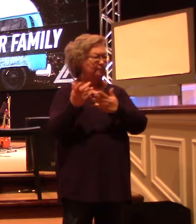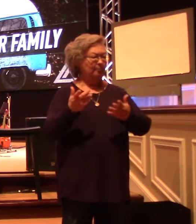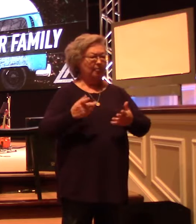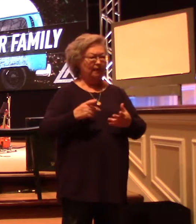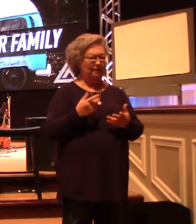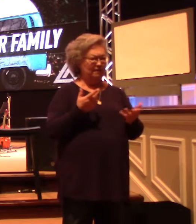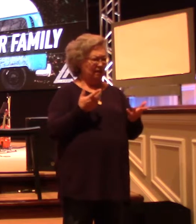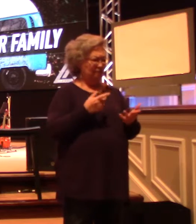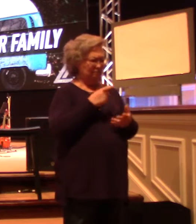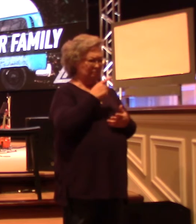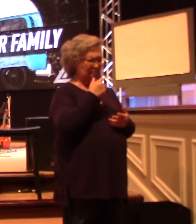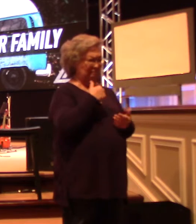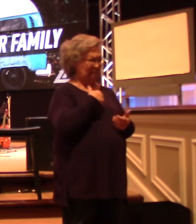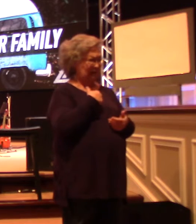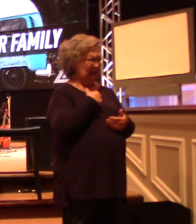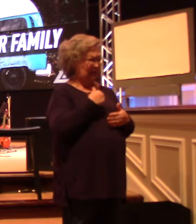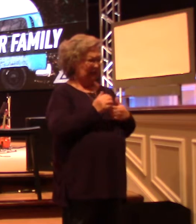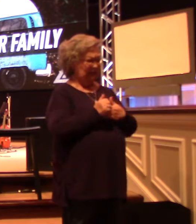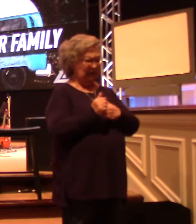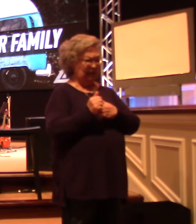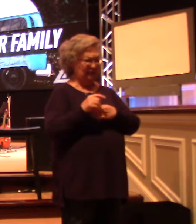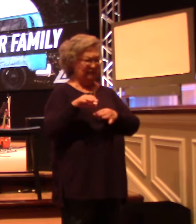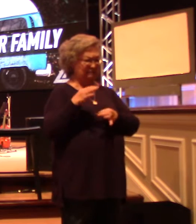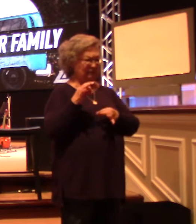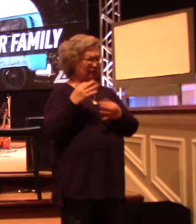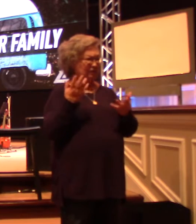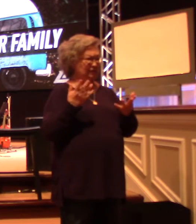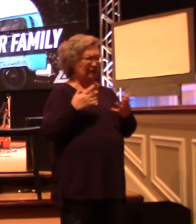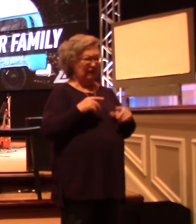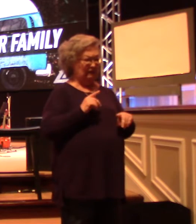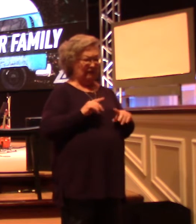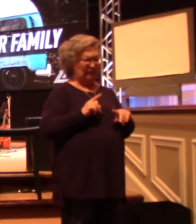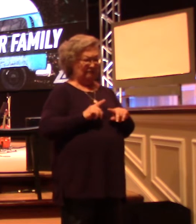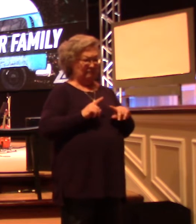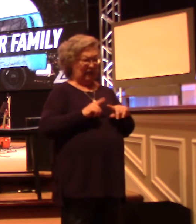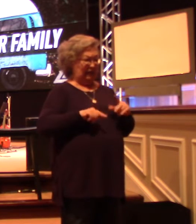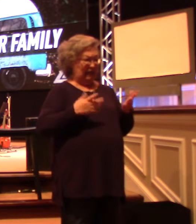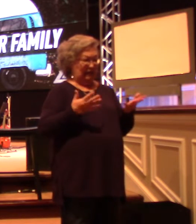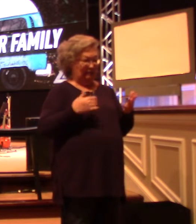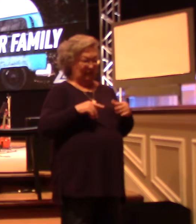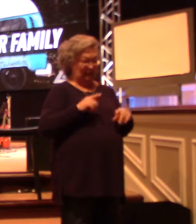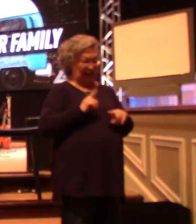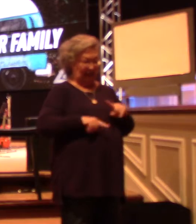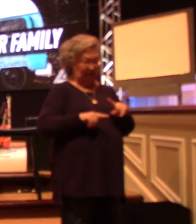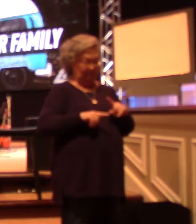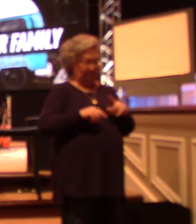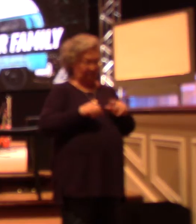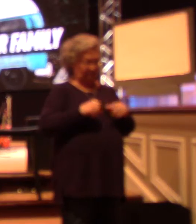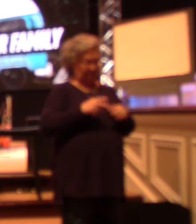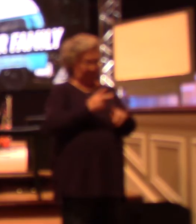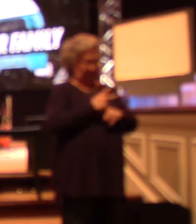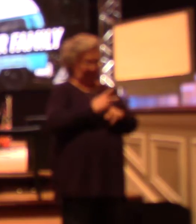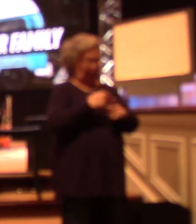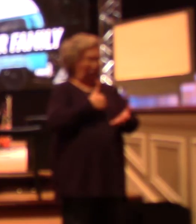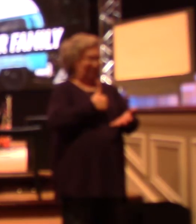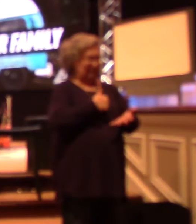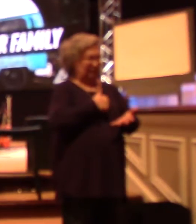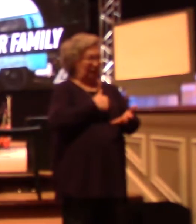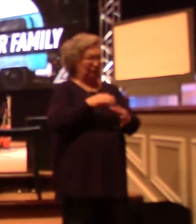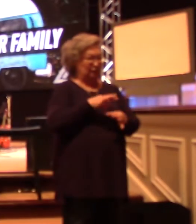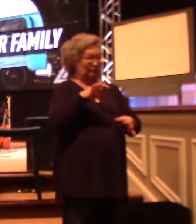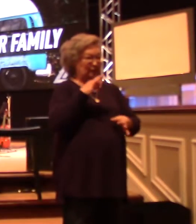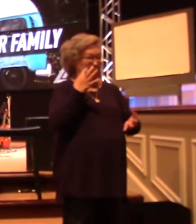I to, you know, try to lead this family? I can barely, you know, take care of my own life. And